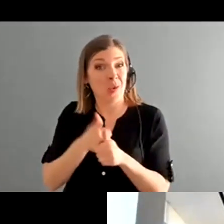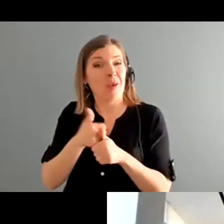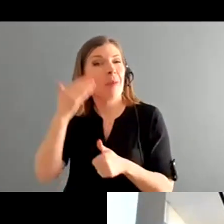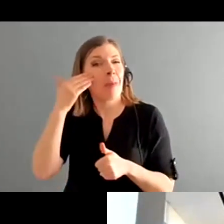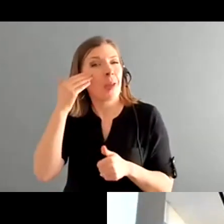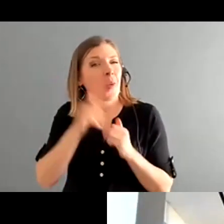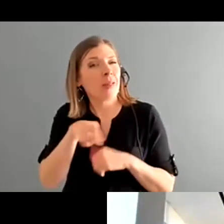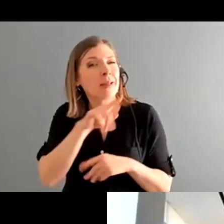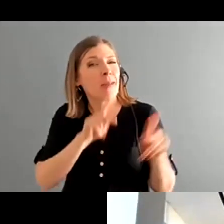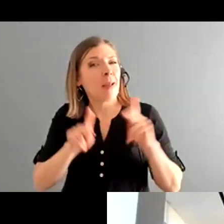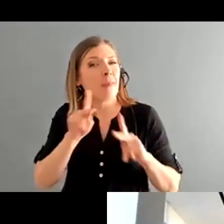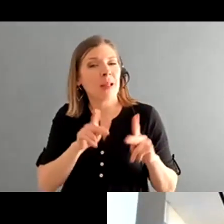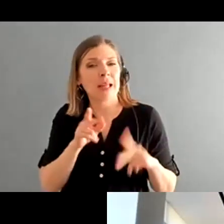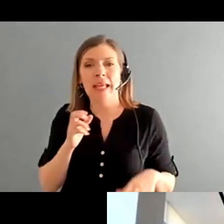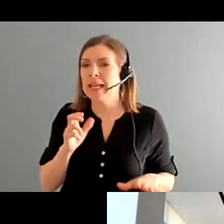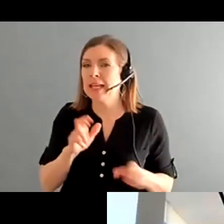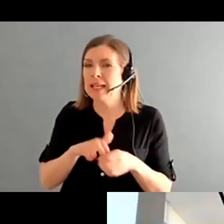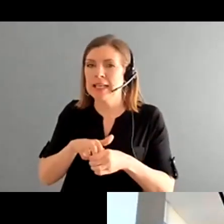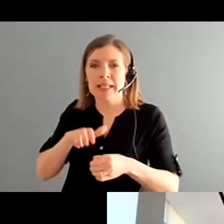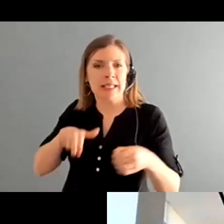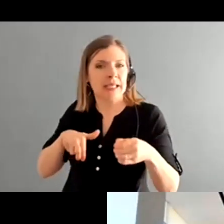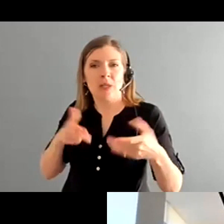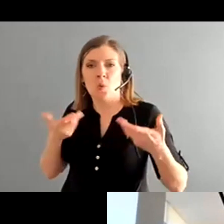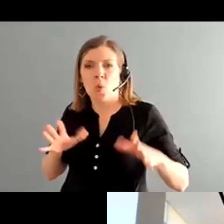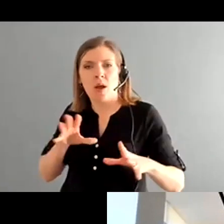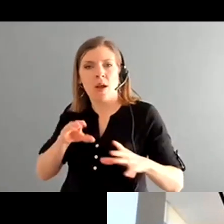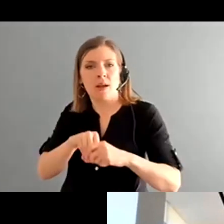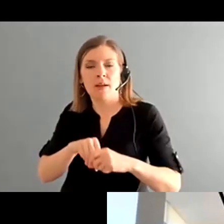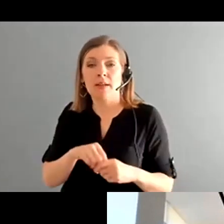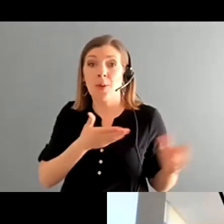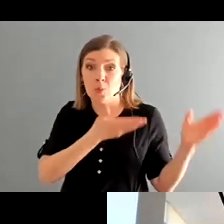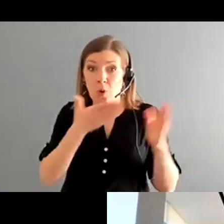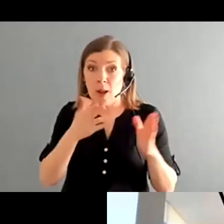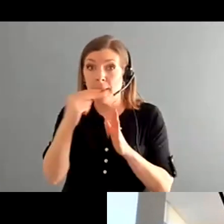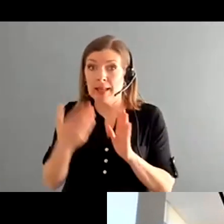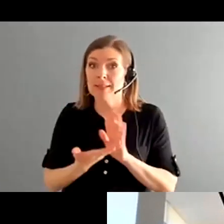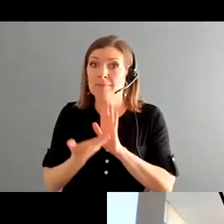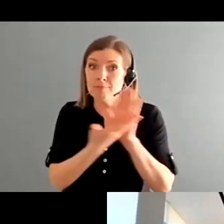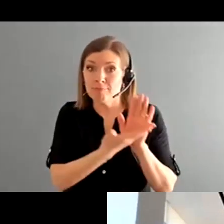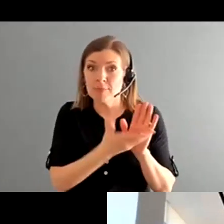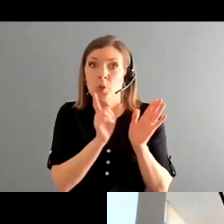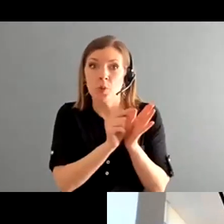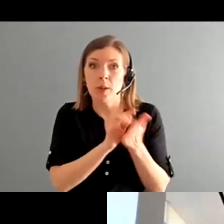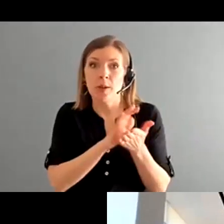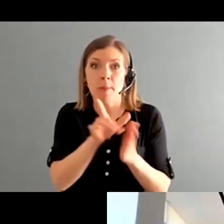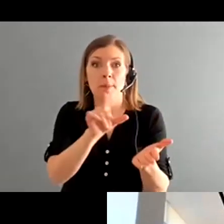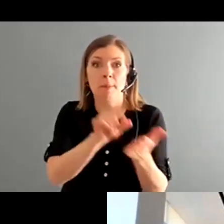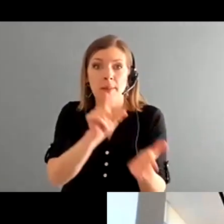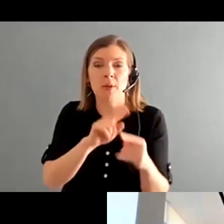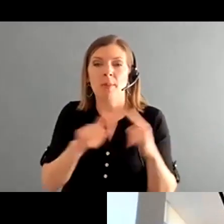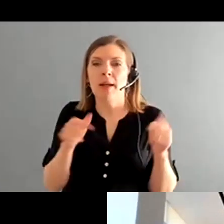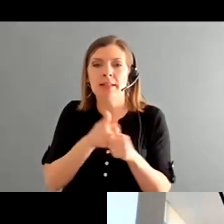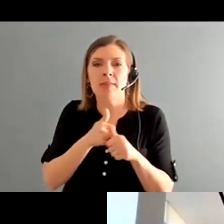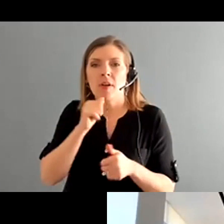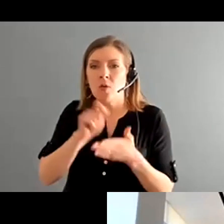with these people. He really did not want to be, he brought his painting to the newspaper to be published, but he was not